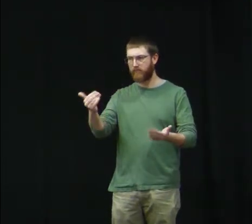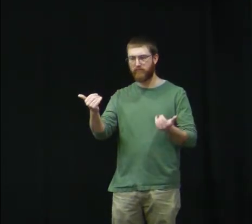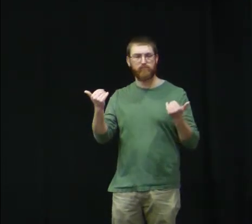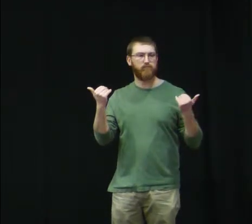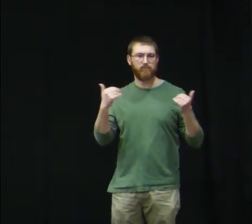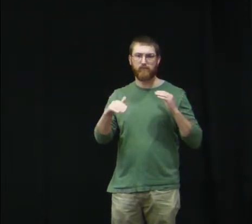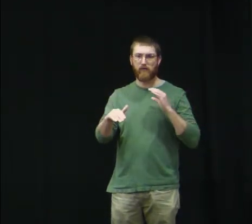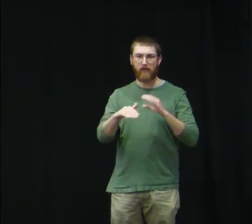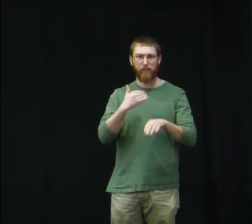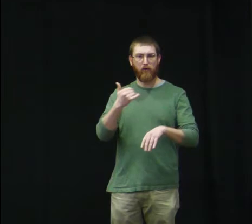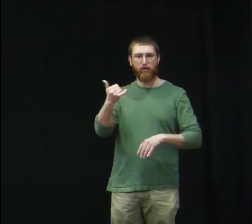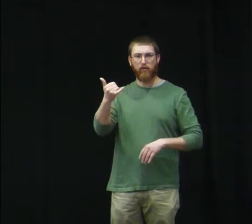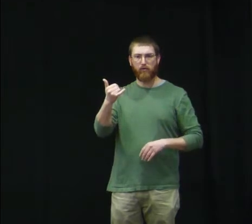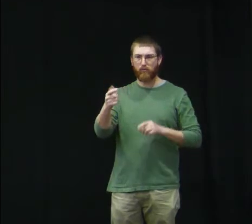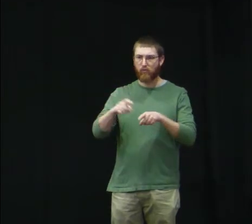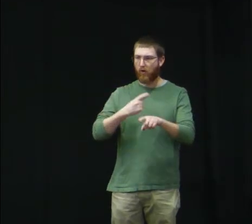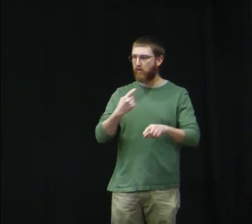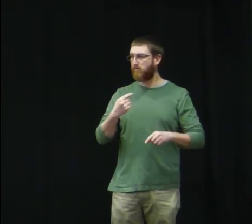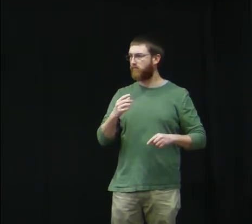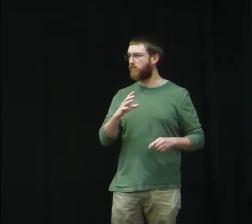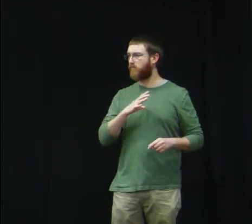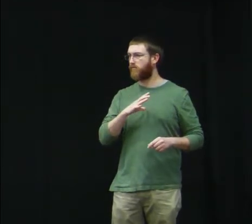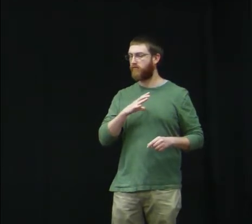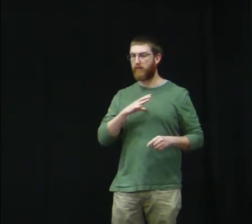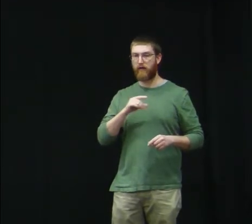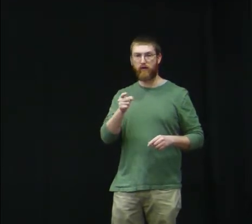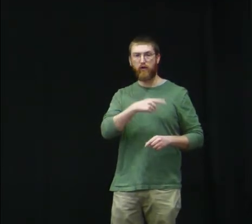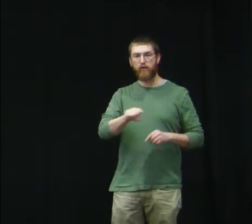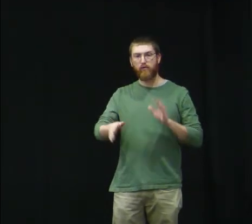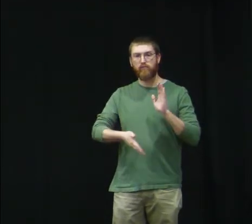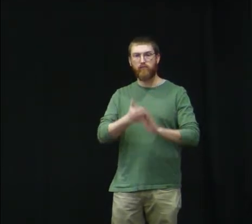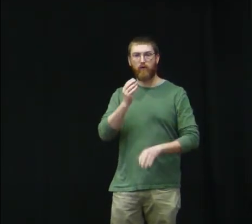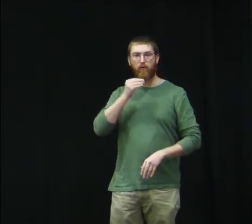don't hesitate to call, okay? And everybody go home and have a great weekend.